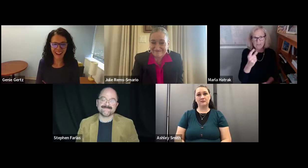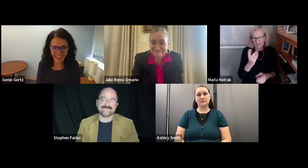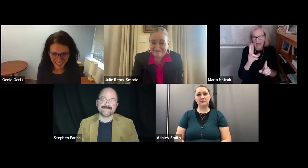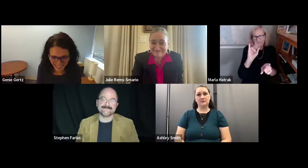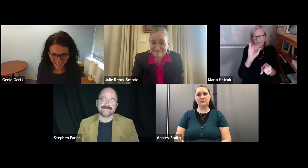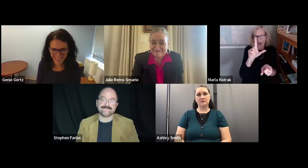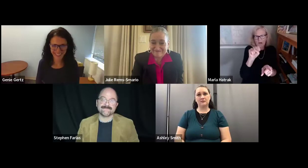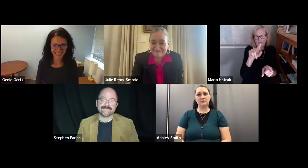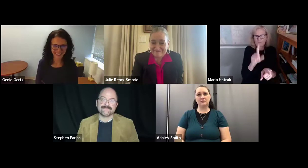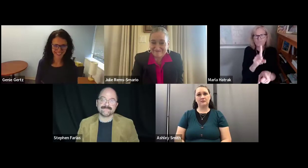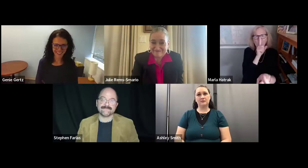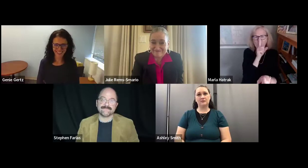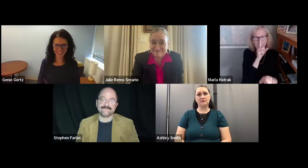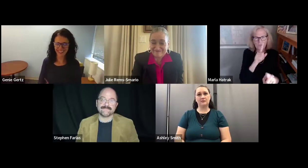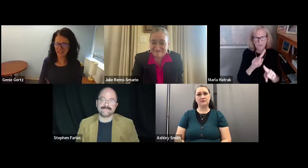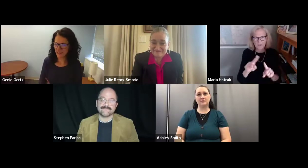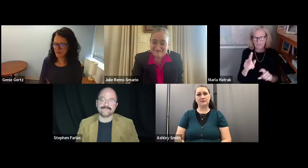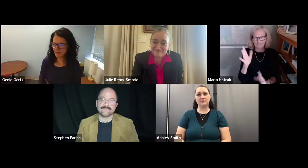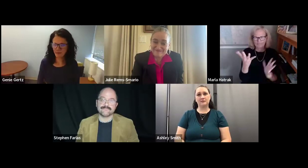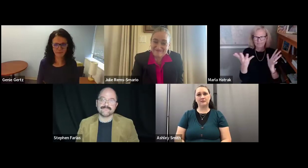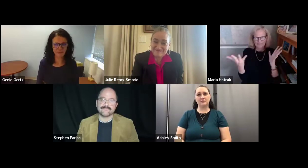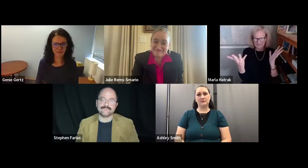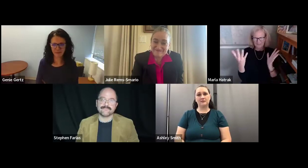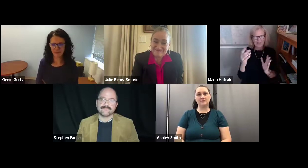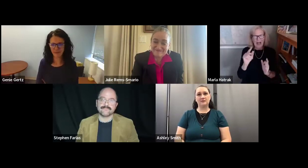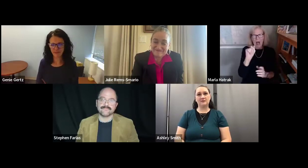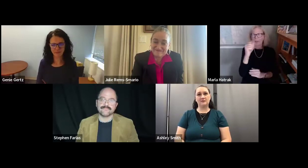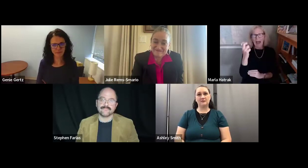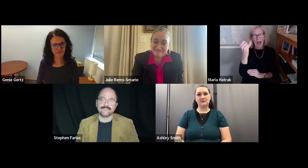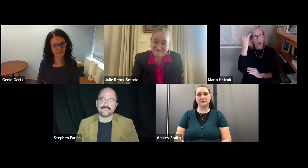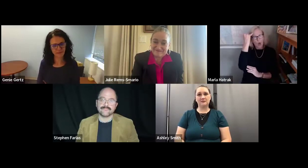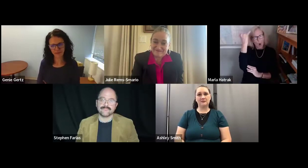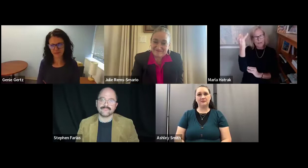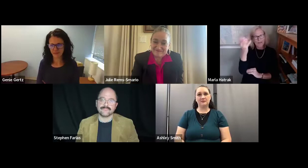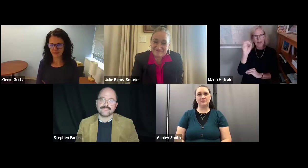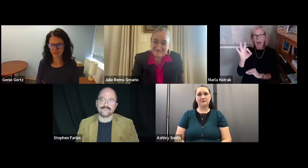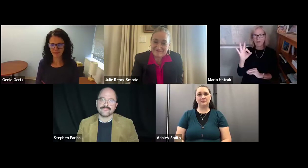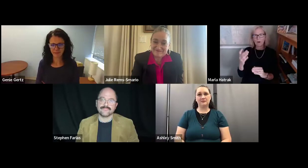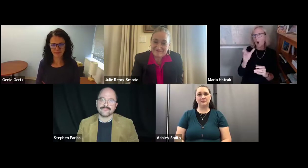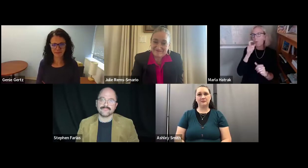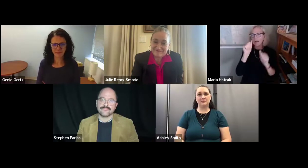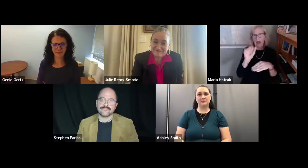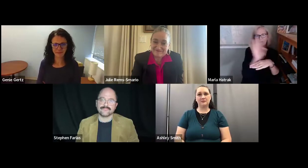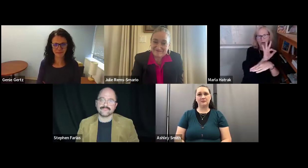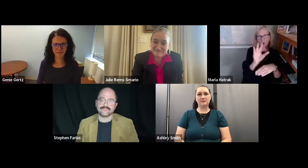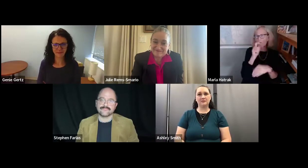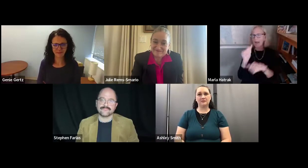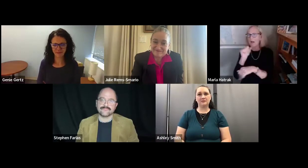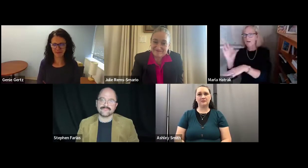know, you should have punched her in the face, is what my daughter and all the individuals would say later in life. But the audacity and the concept of who